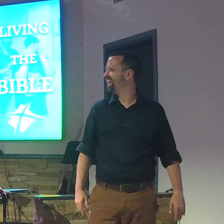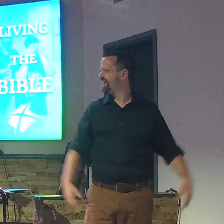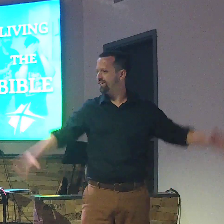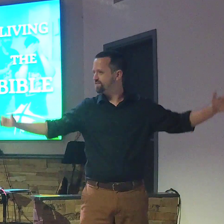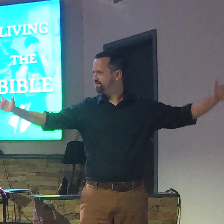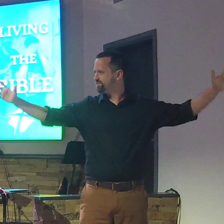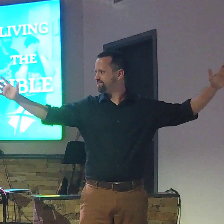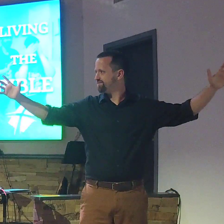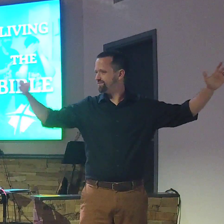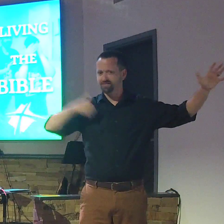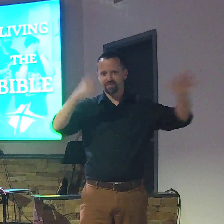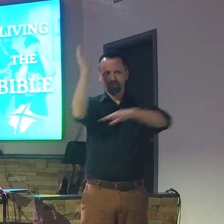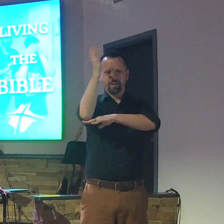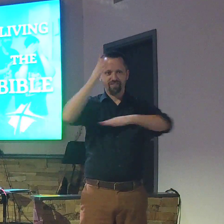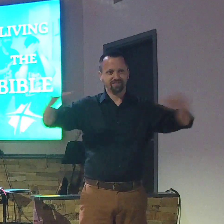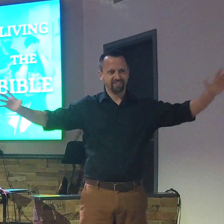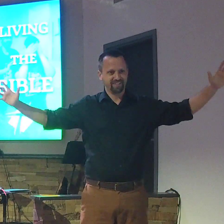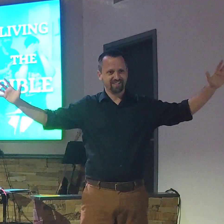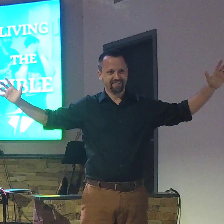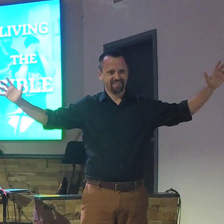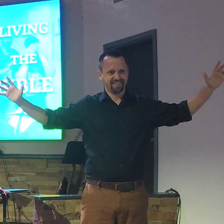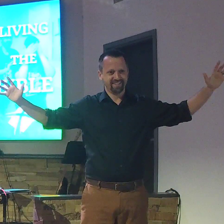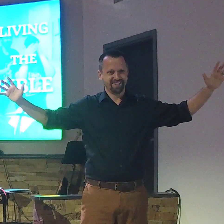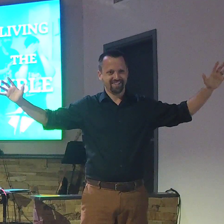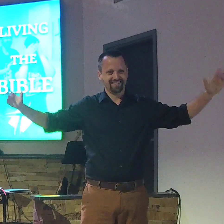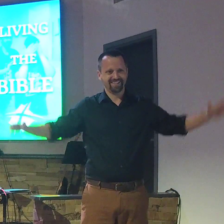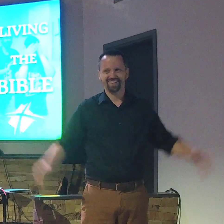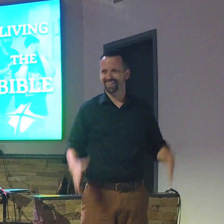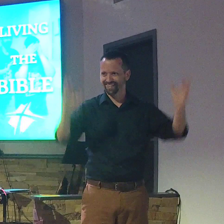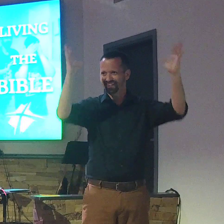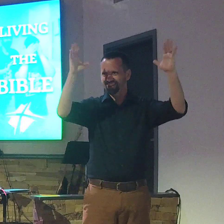You be a tree. Let's hear it for Cody.